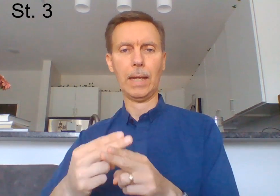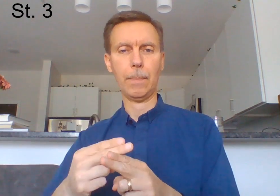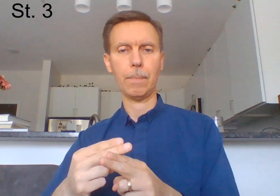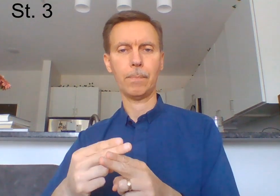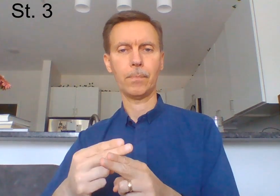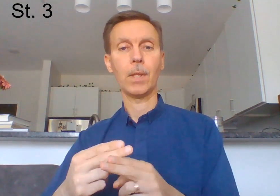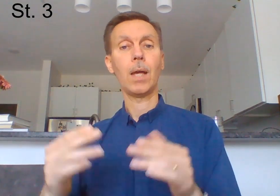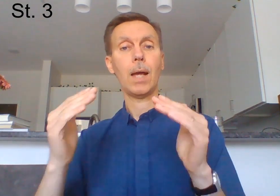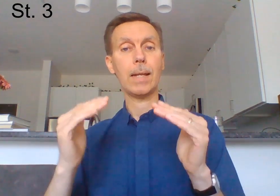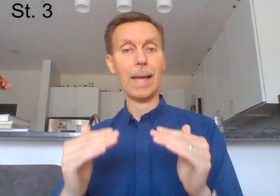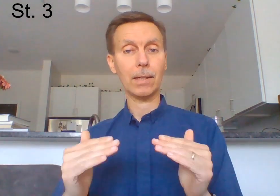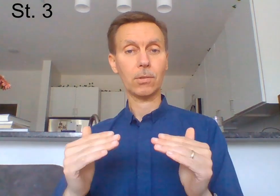name. Next